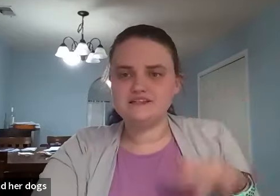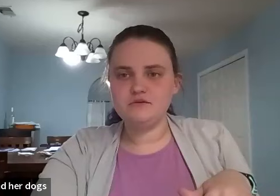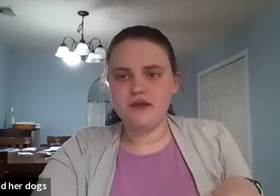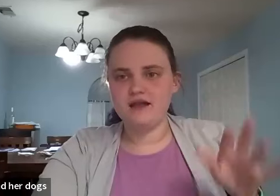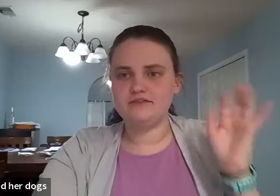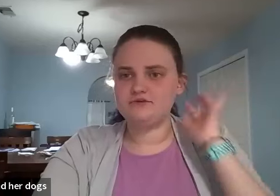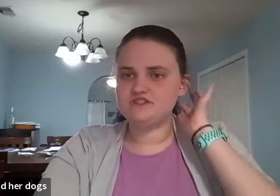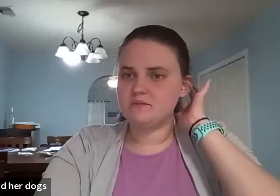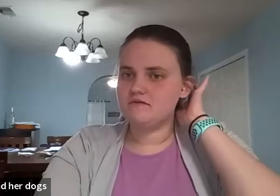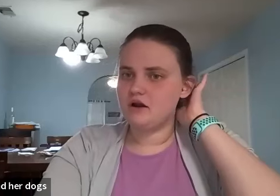go back through some of our